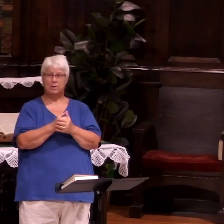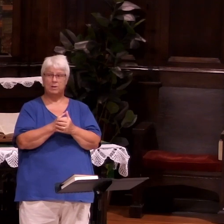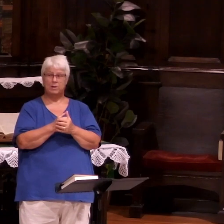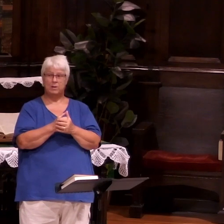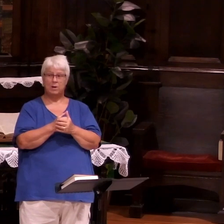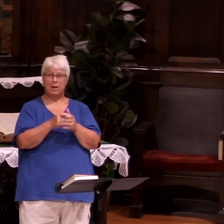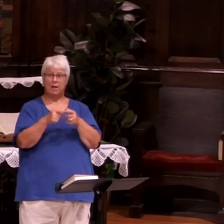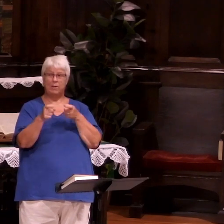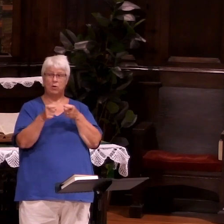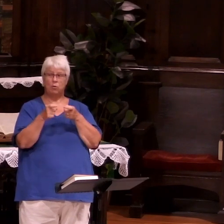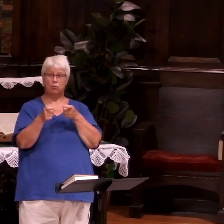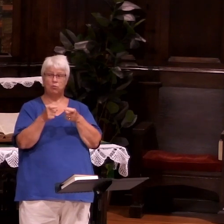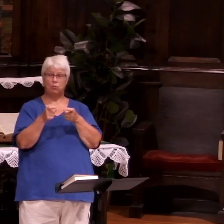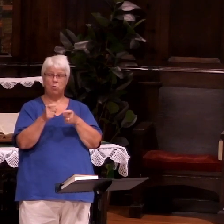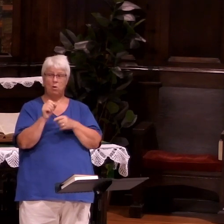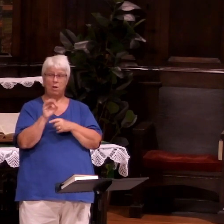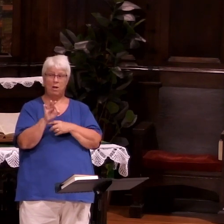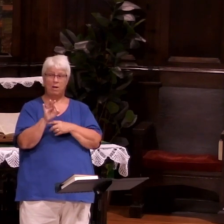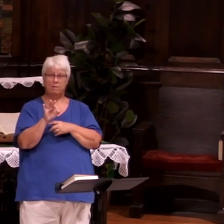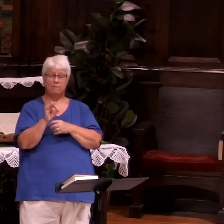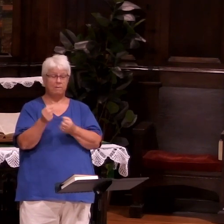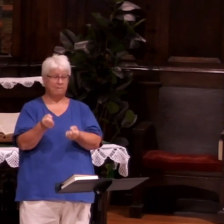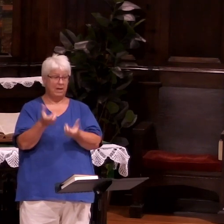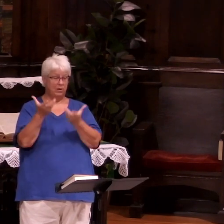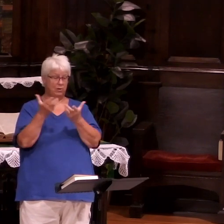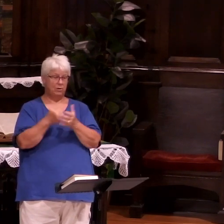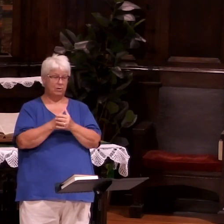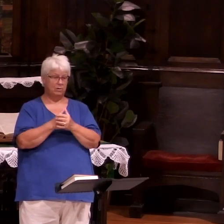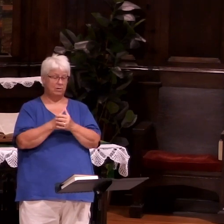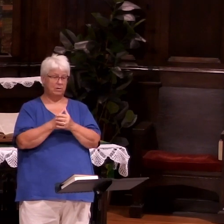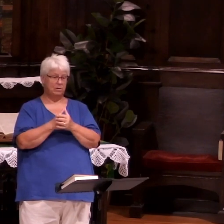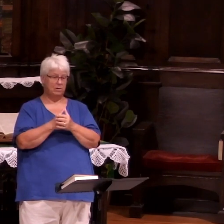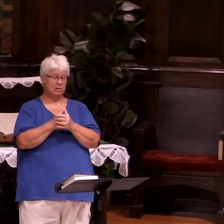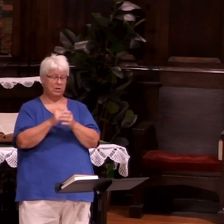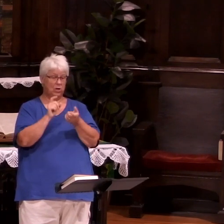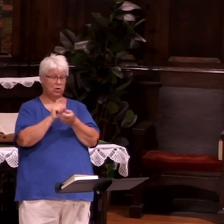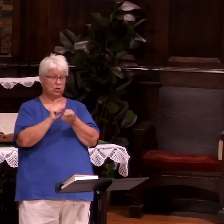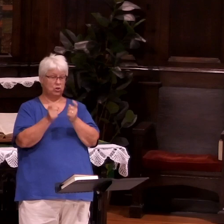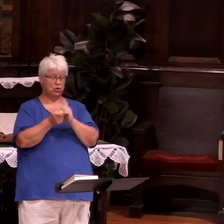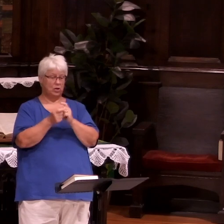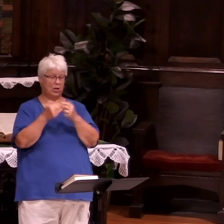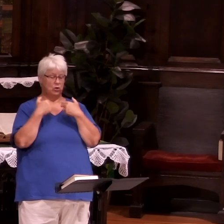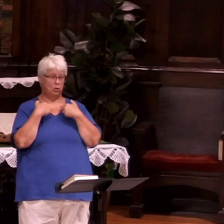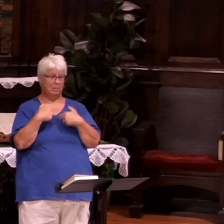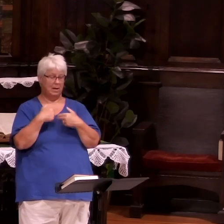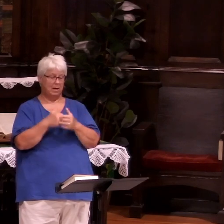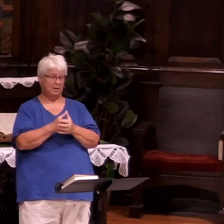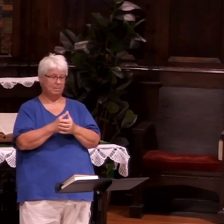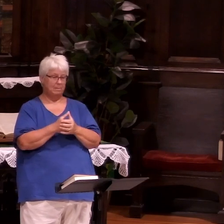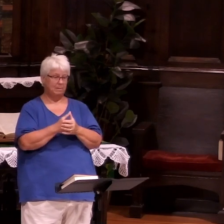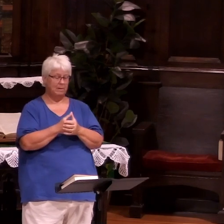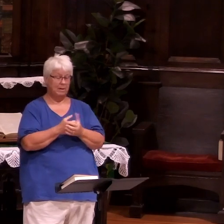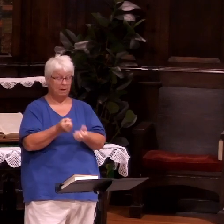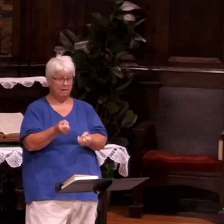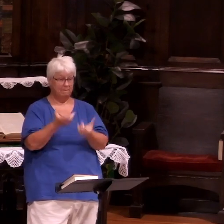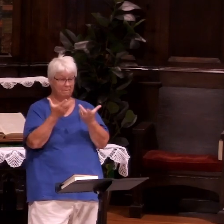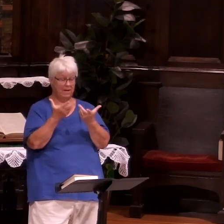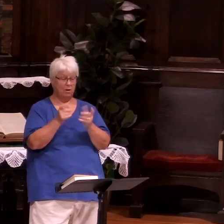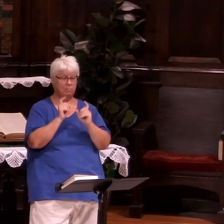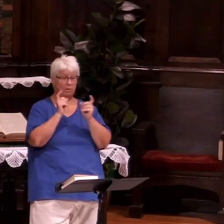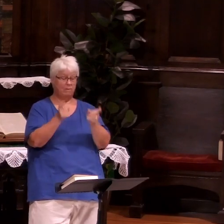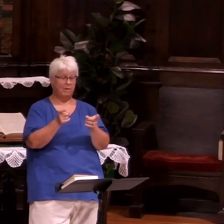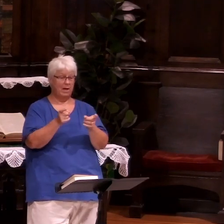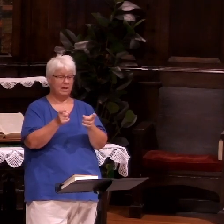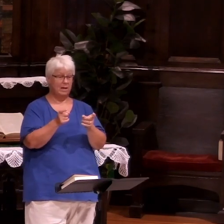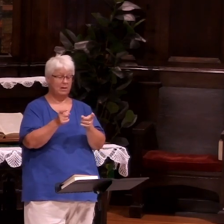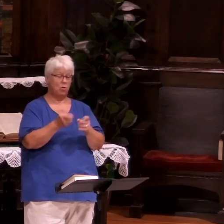the control of fire literally changed humanity. Fire provided